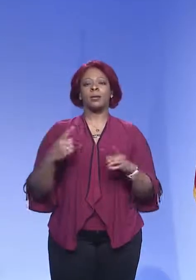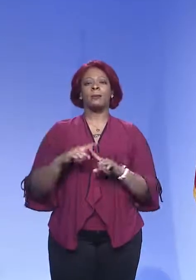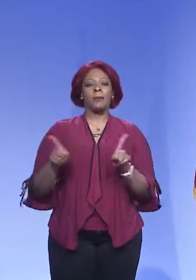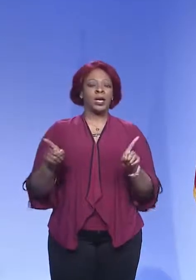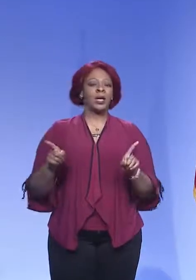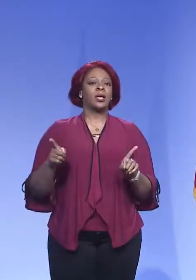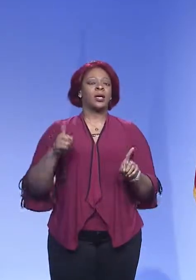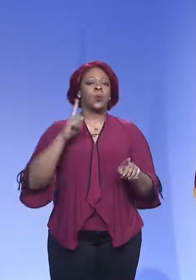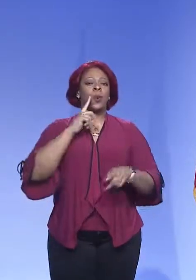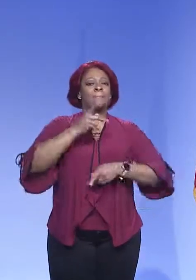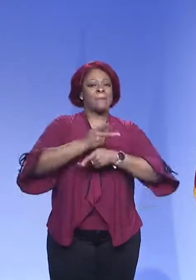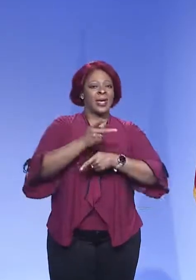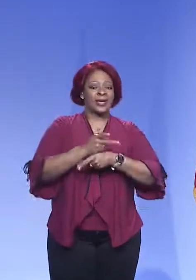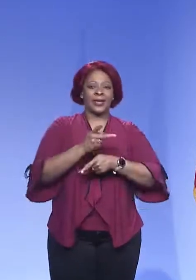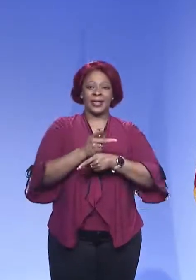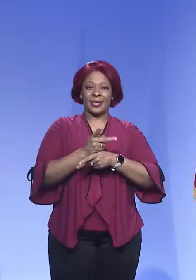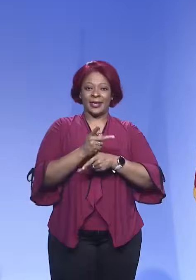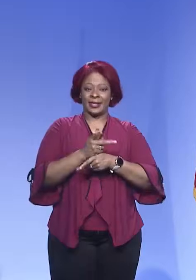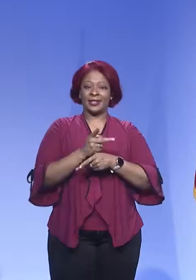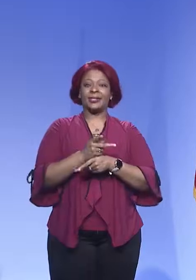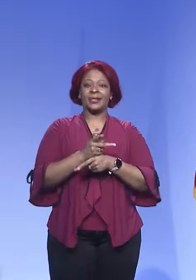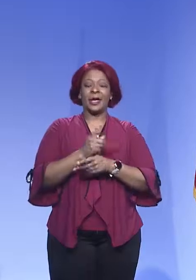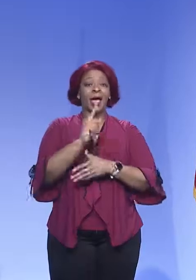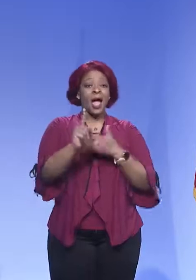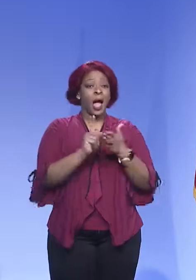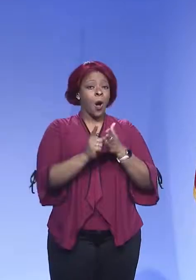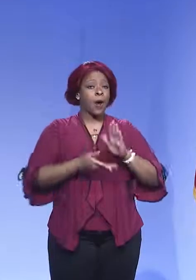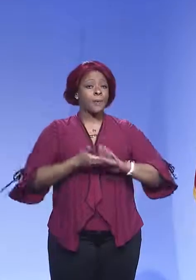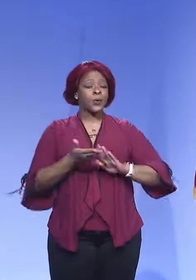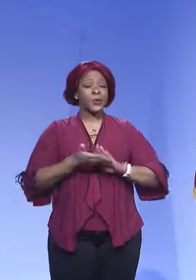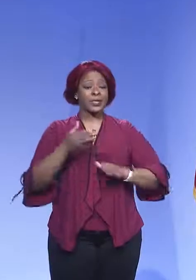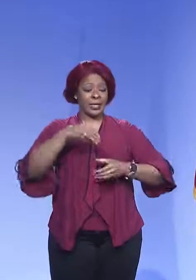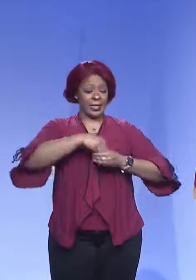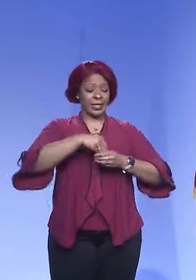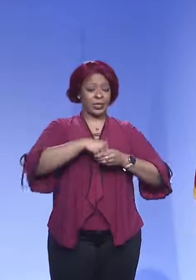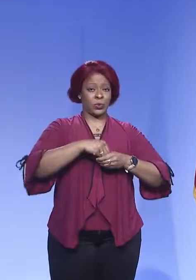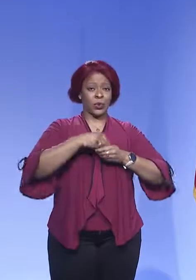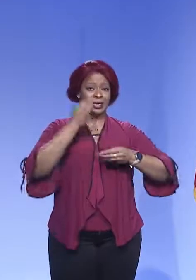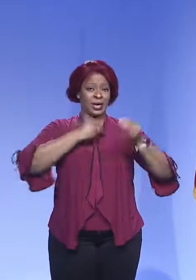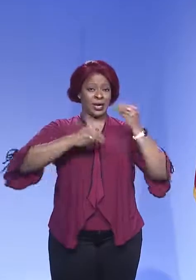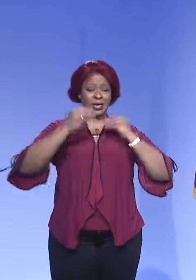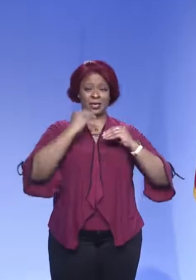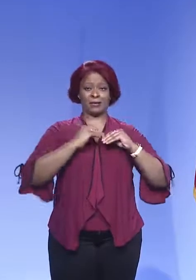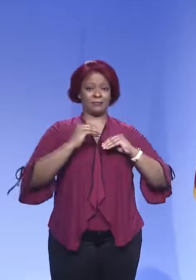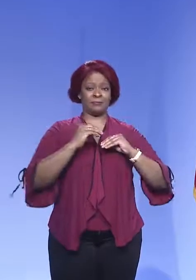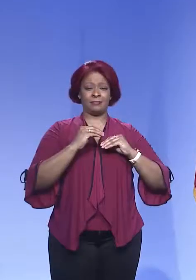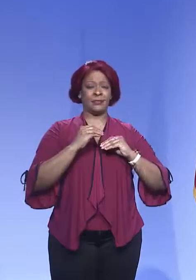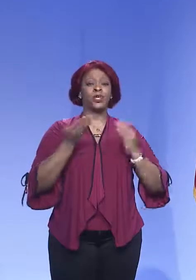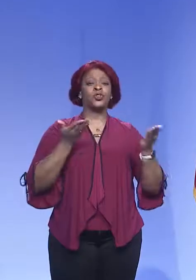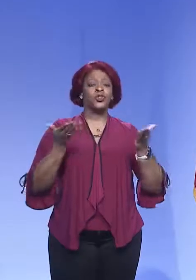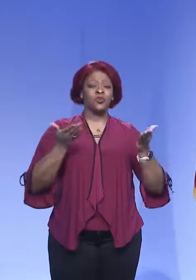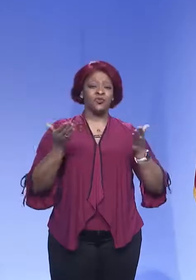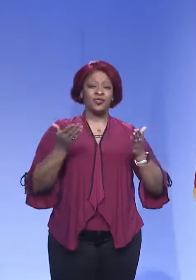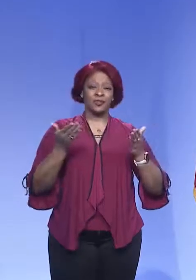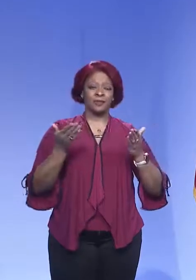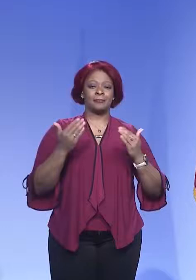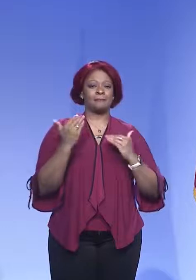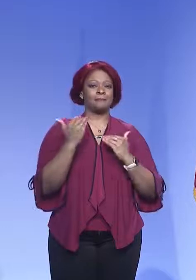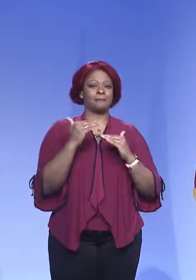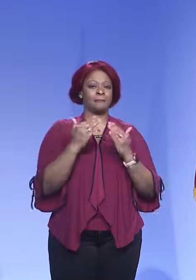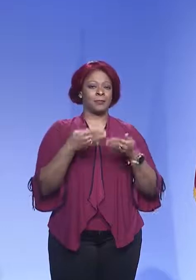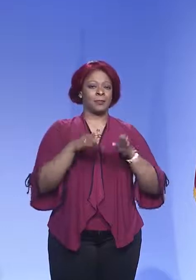will maintain the hours of indoor dining services